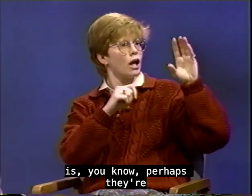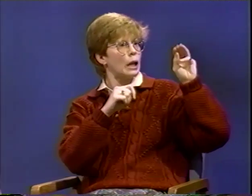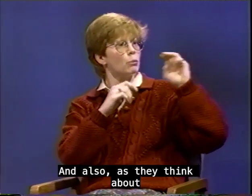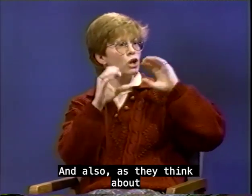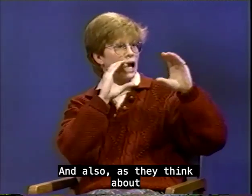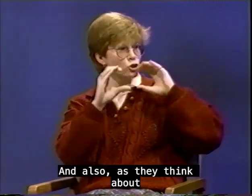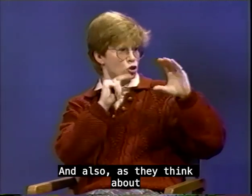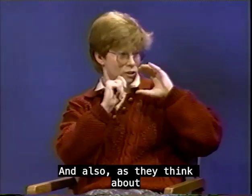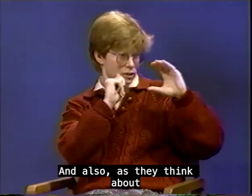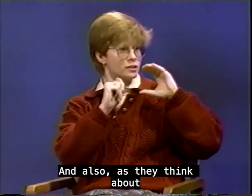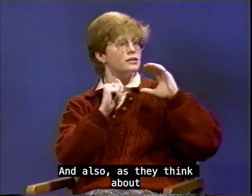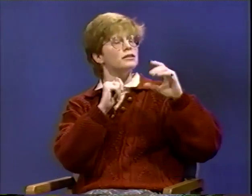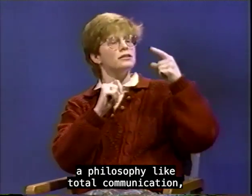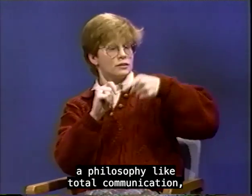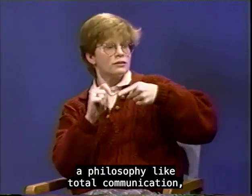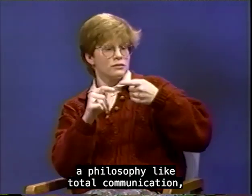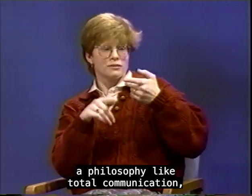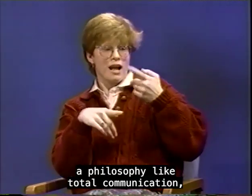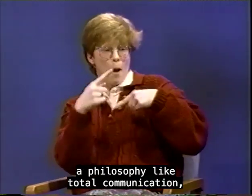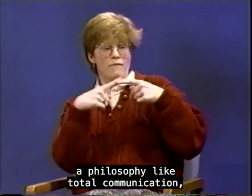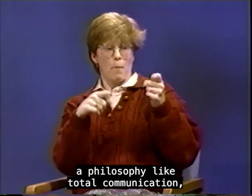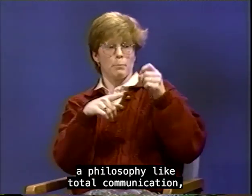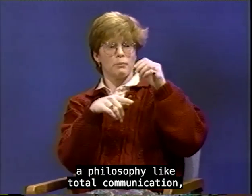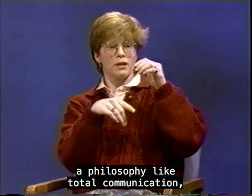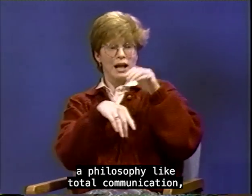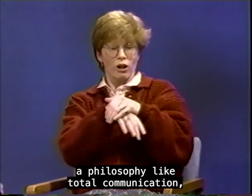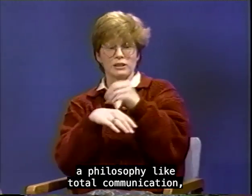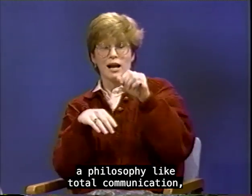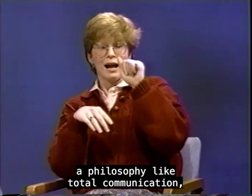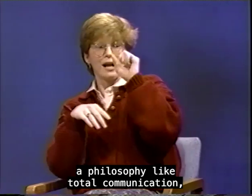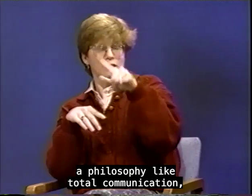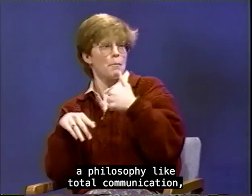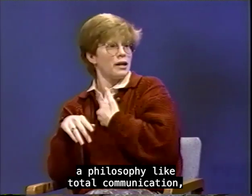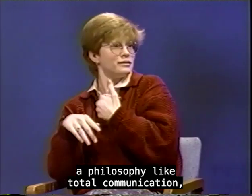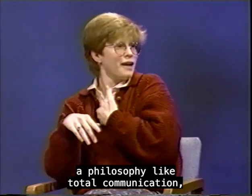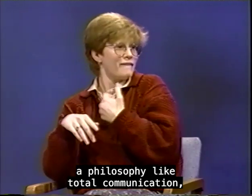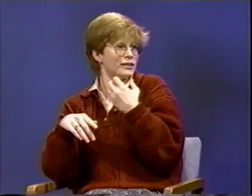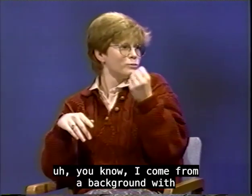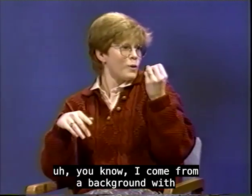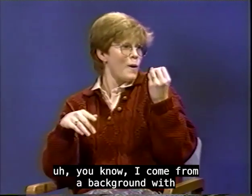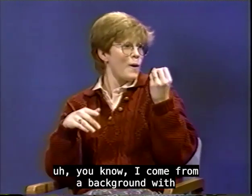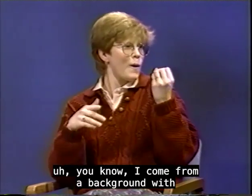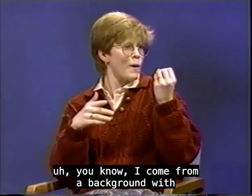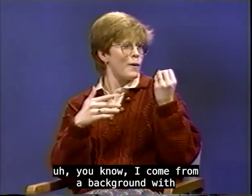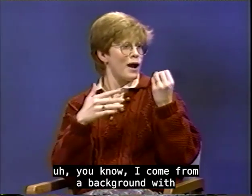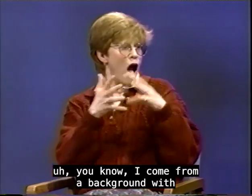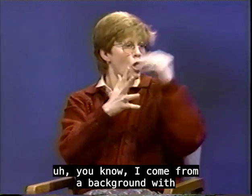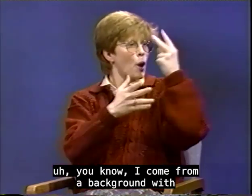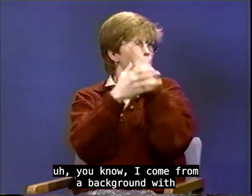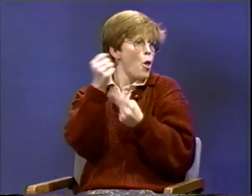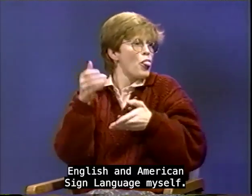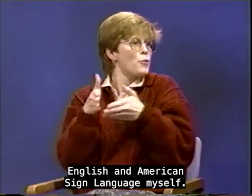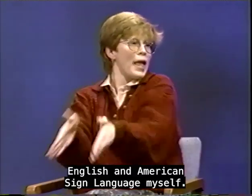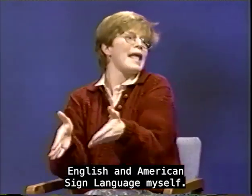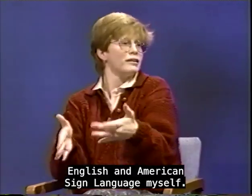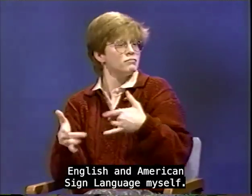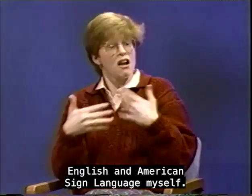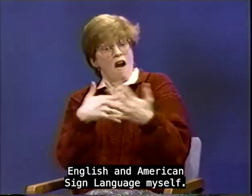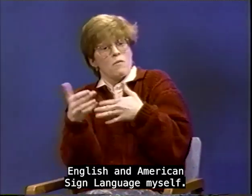And also as they think about a philosophy like total communication, I come from a background with English and American